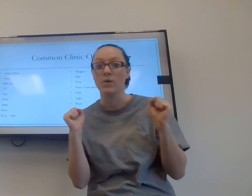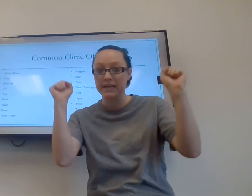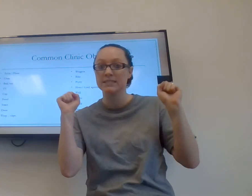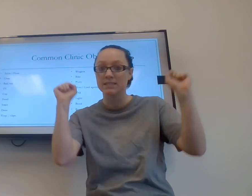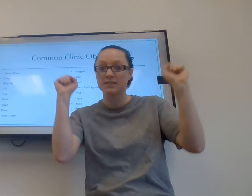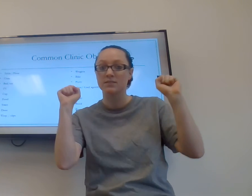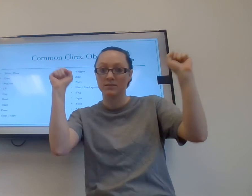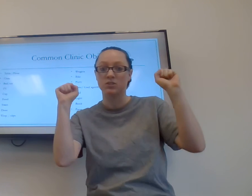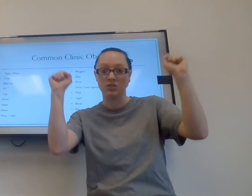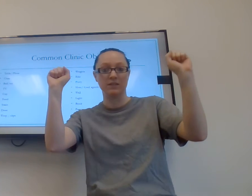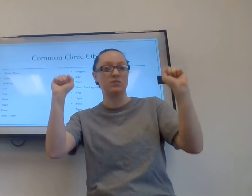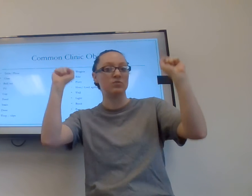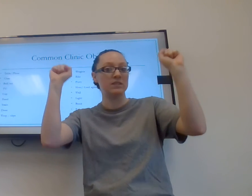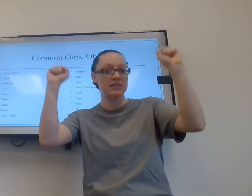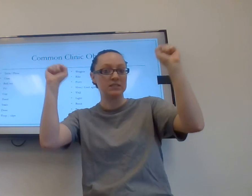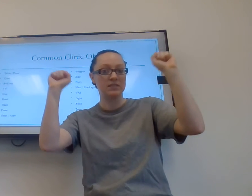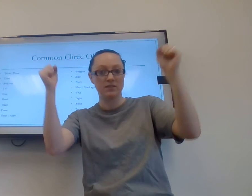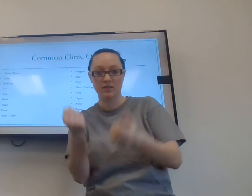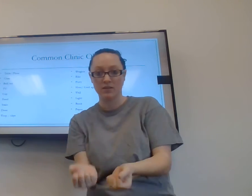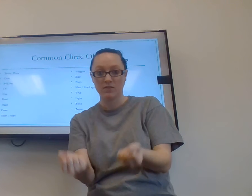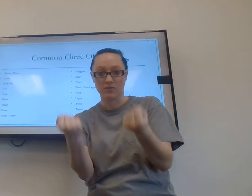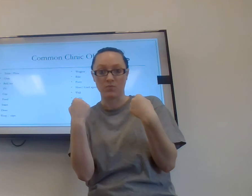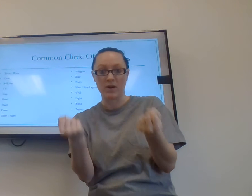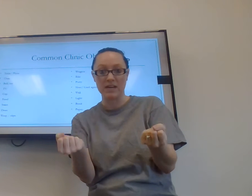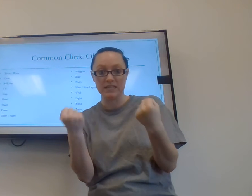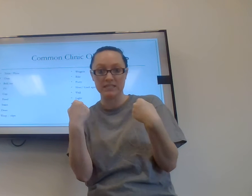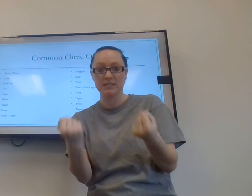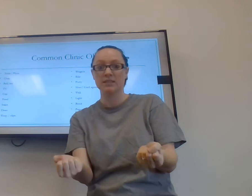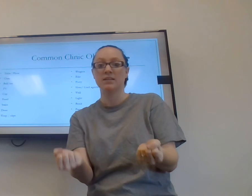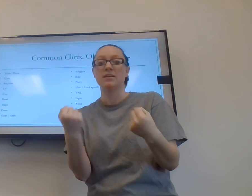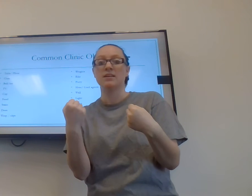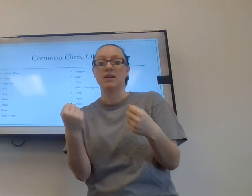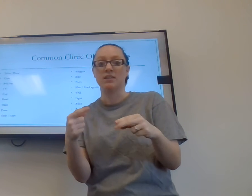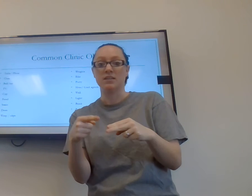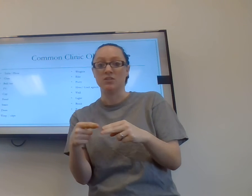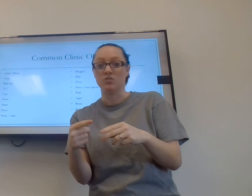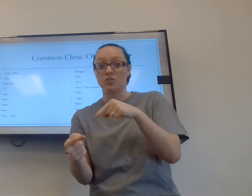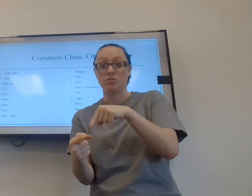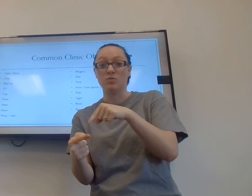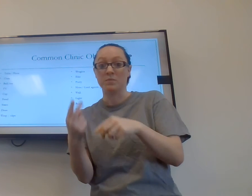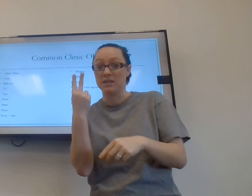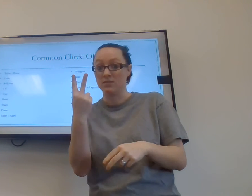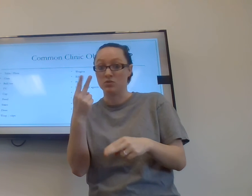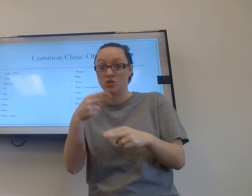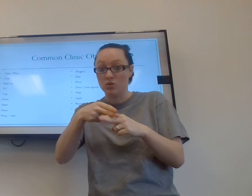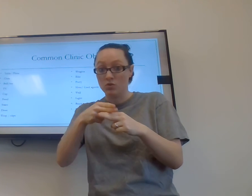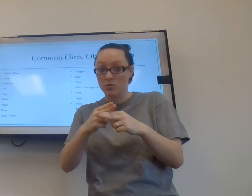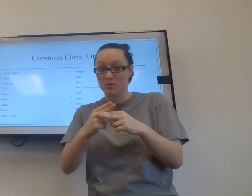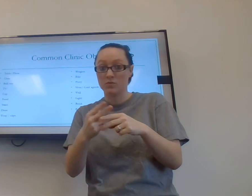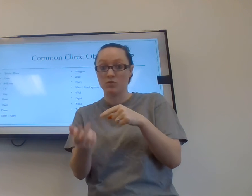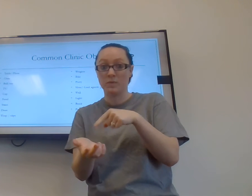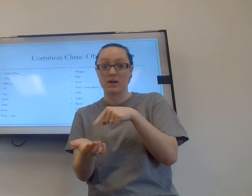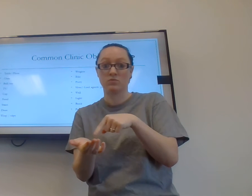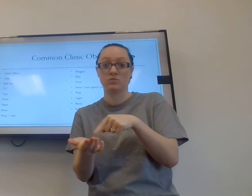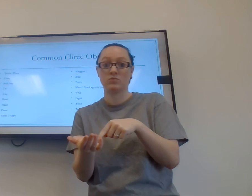weight. You can even do this, or weight. And then you do, I'm going to give you 2 pounds,